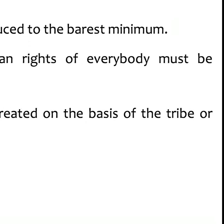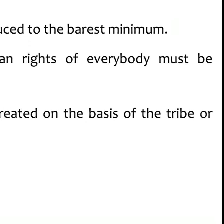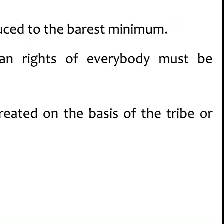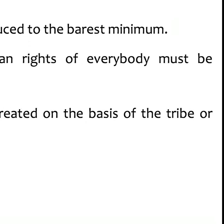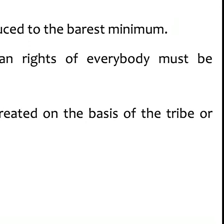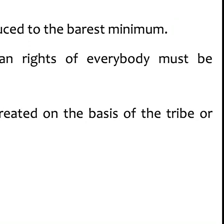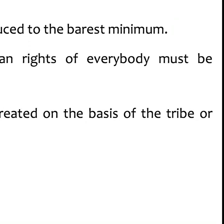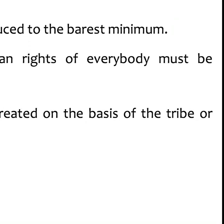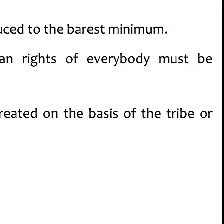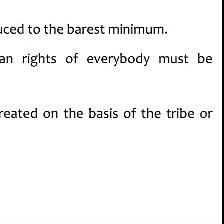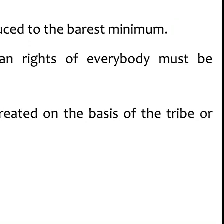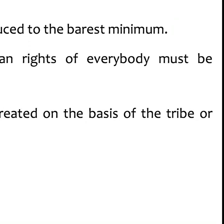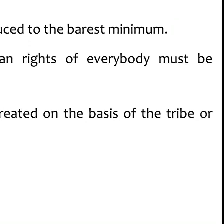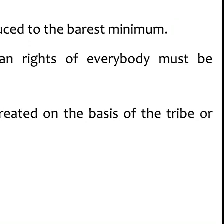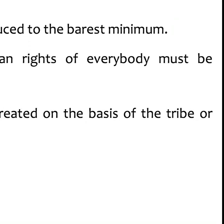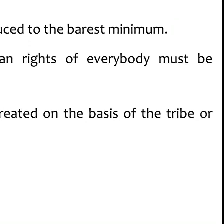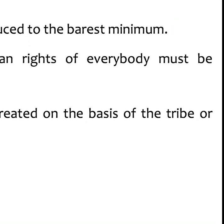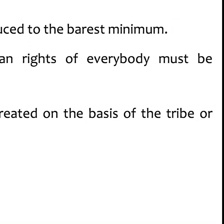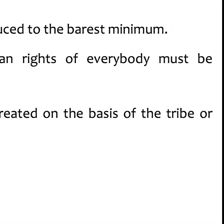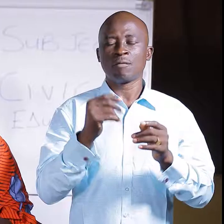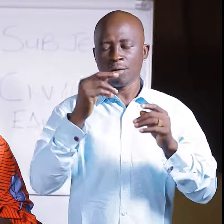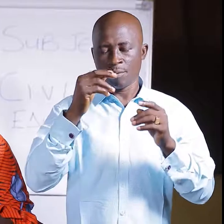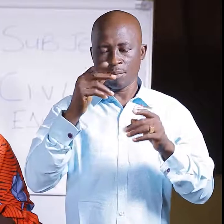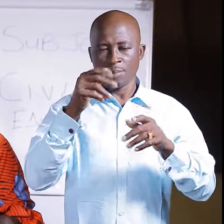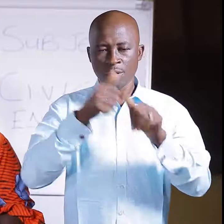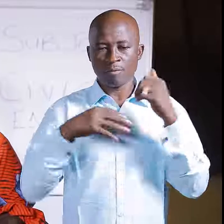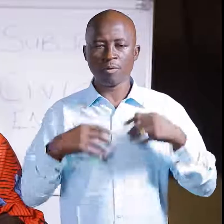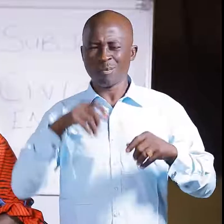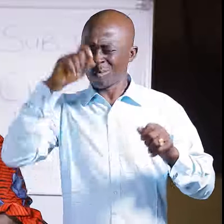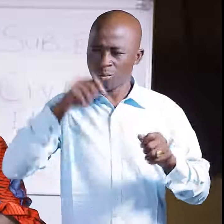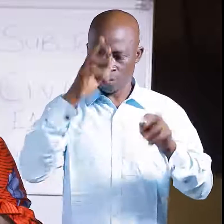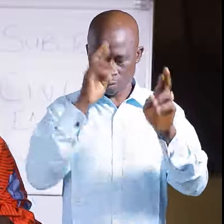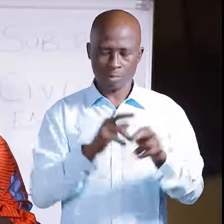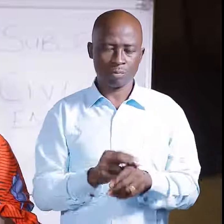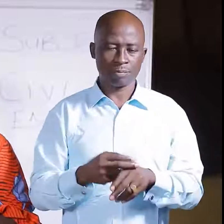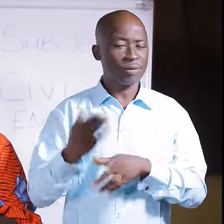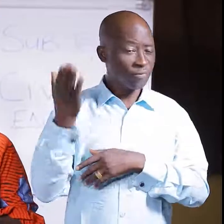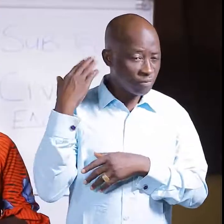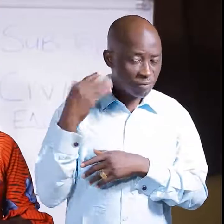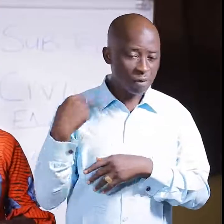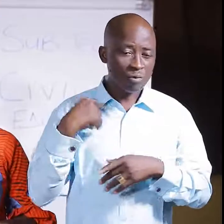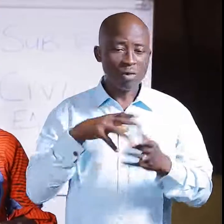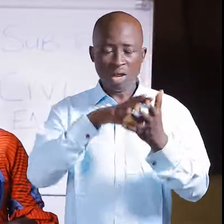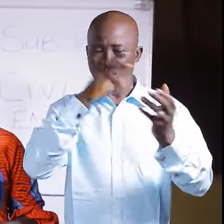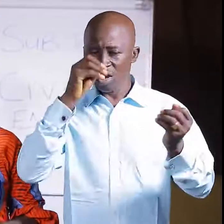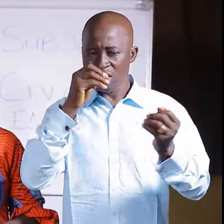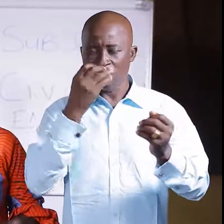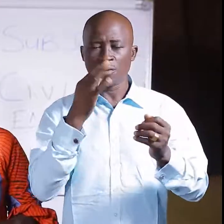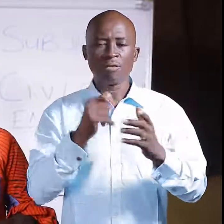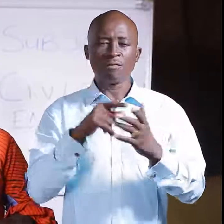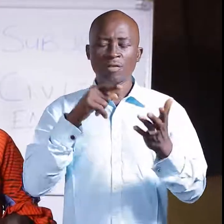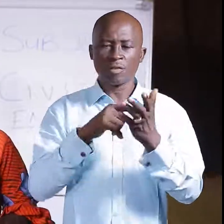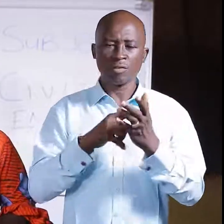of everybody must be respected. My learners, in our previous lesson, we learned about